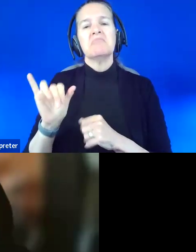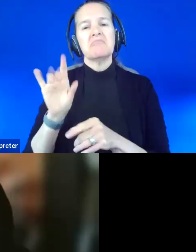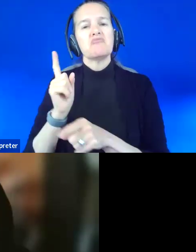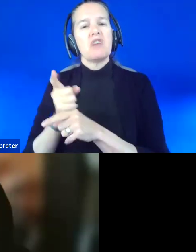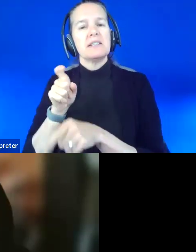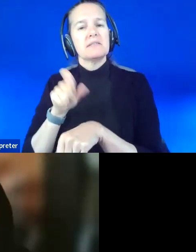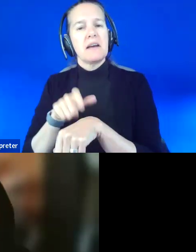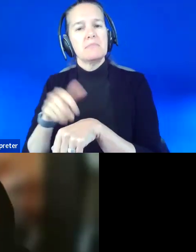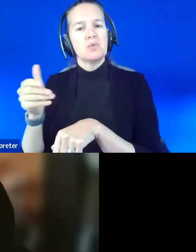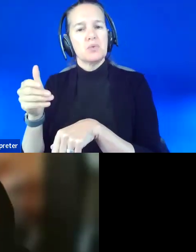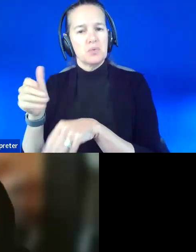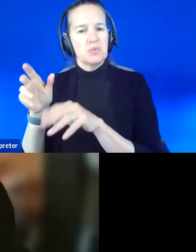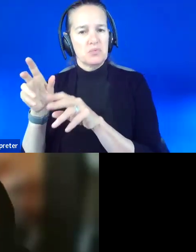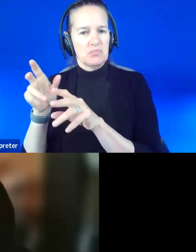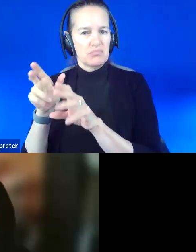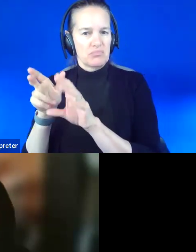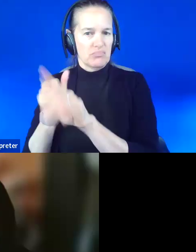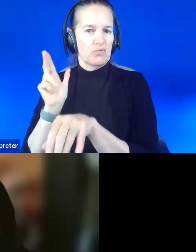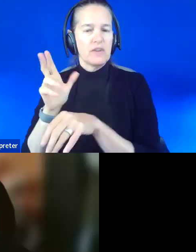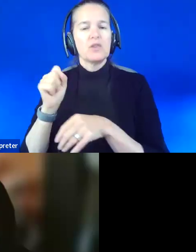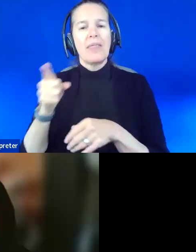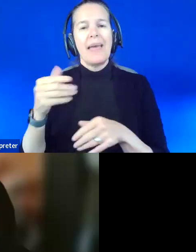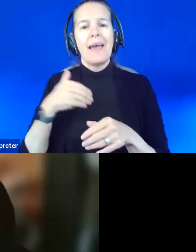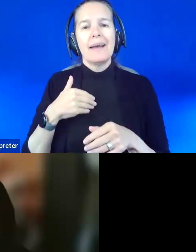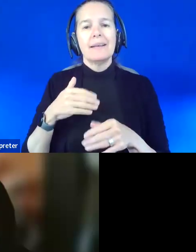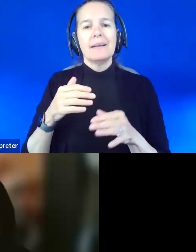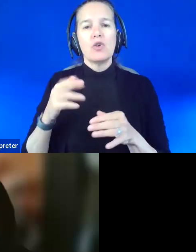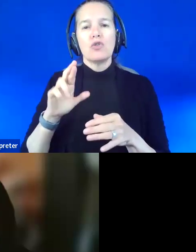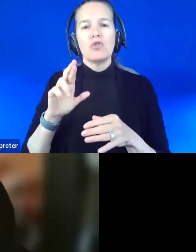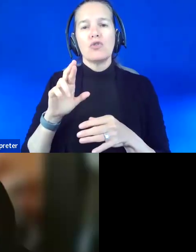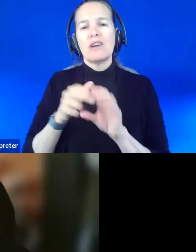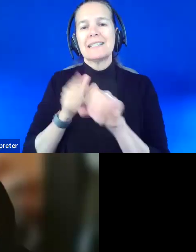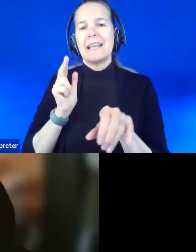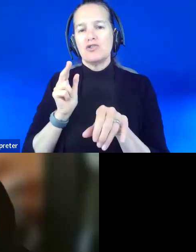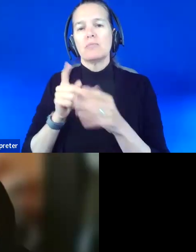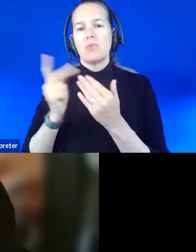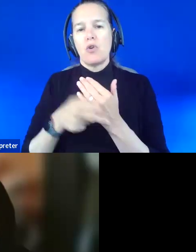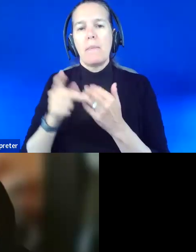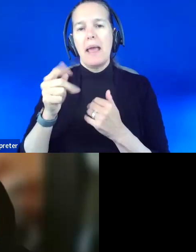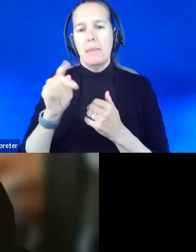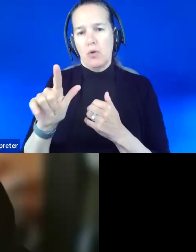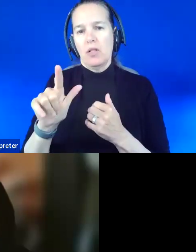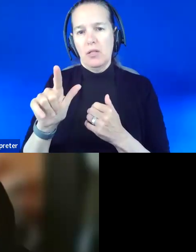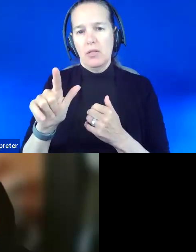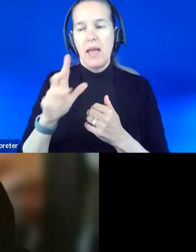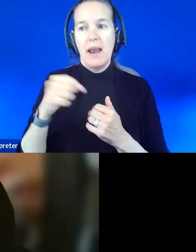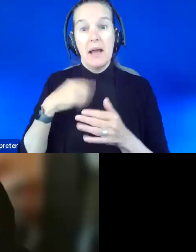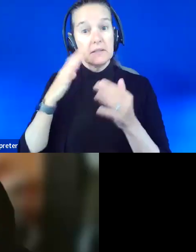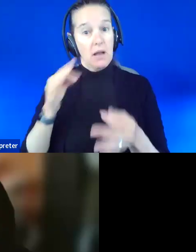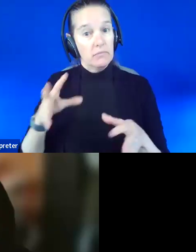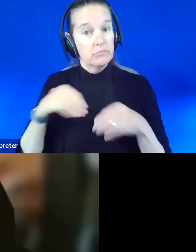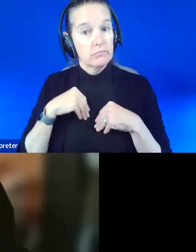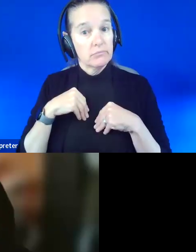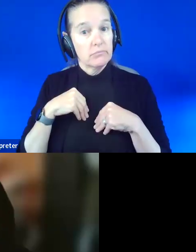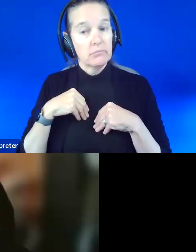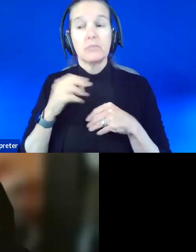was an second offer of the deferred resignation program in April, and I actually decided to take it. And so I was